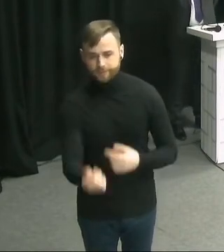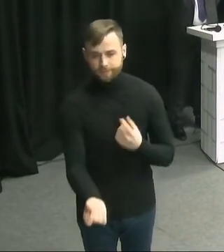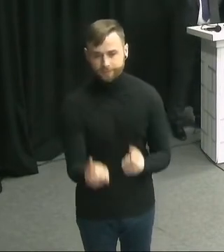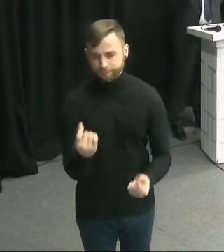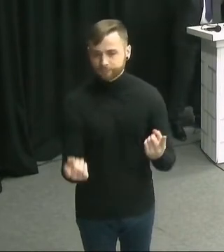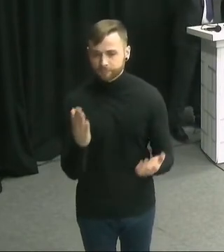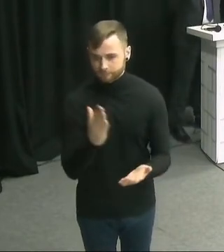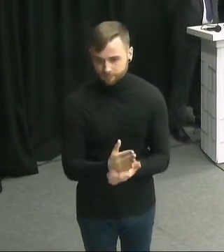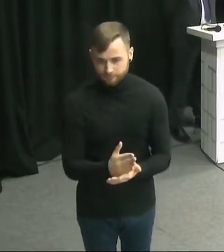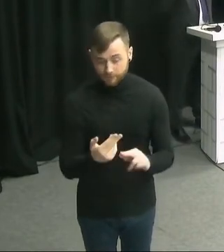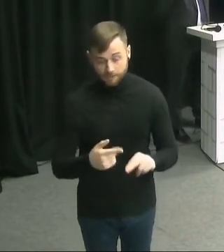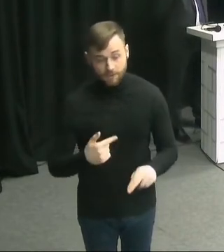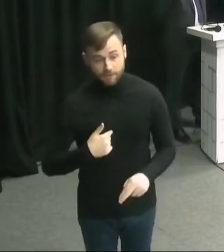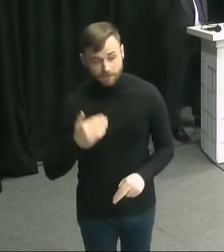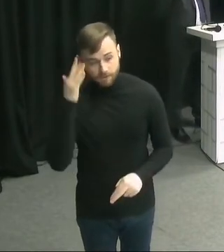We need to have